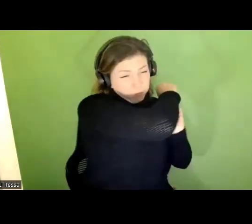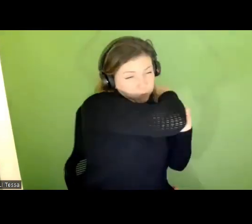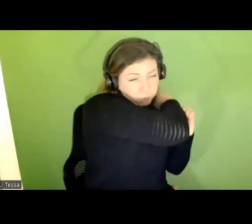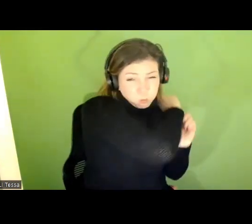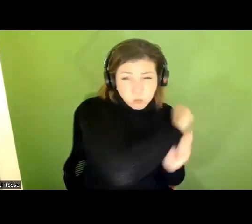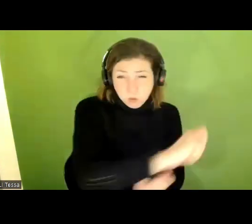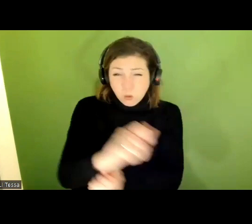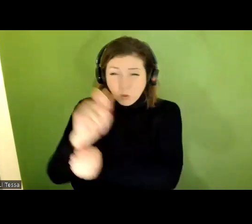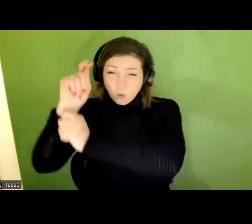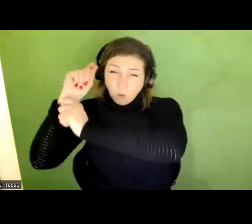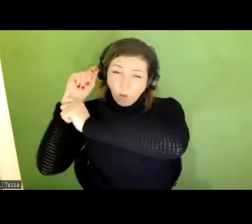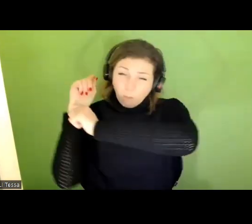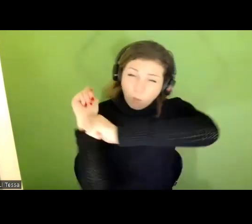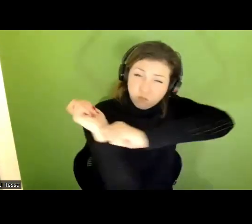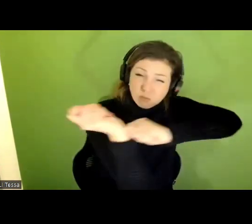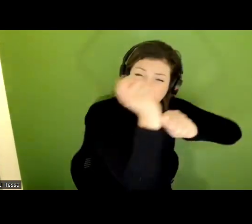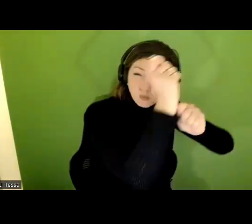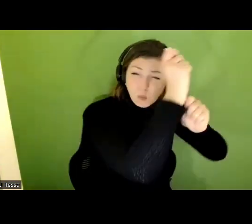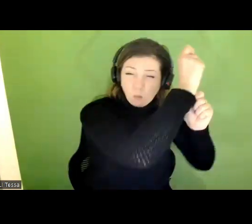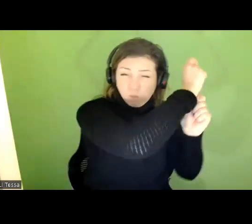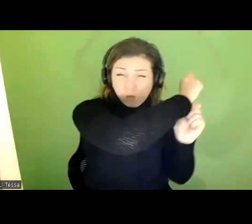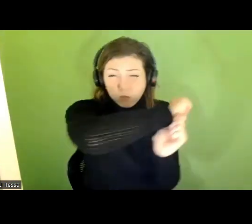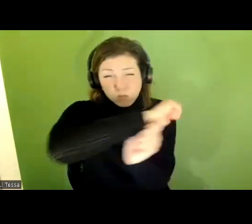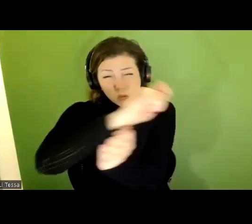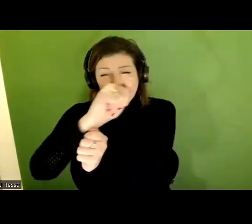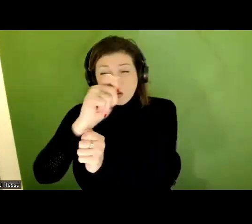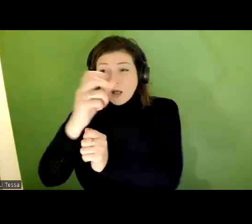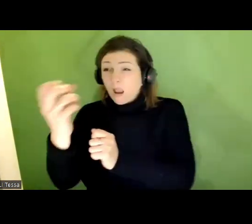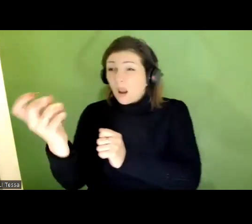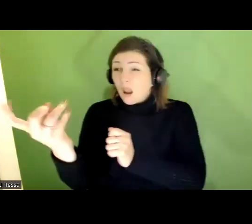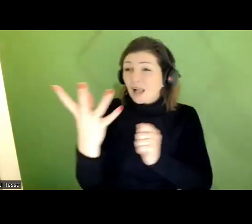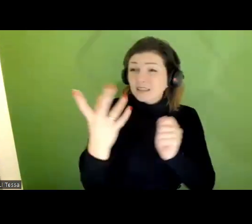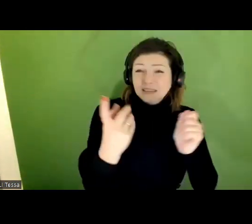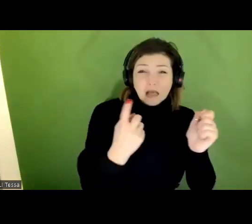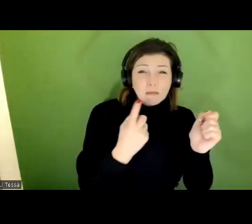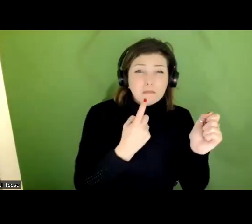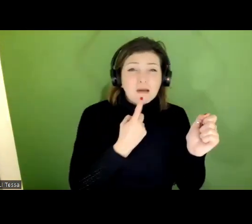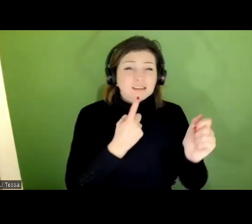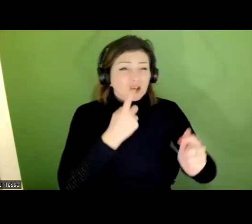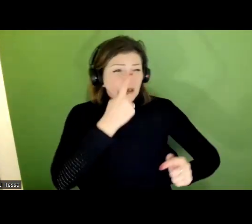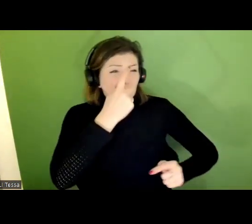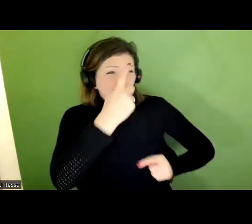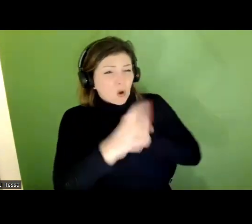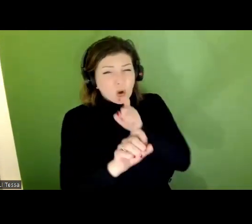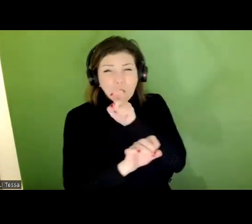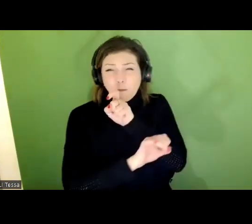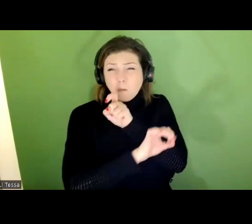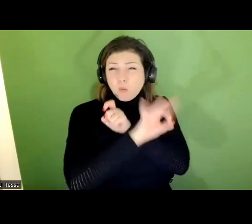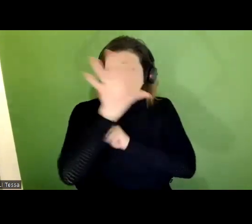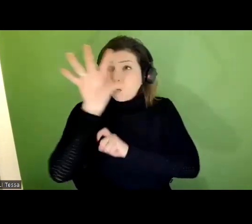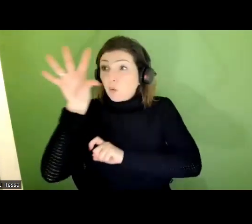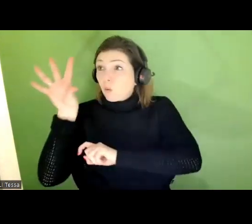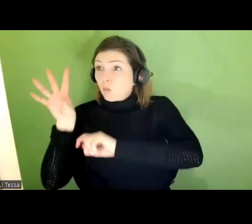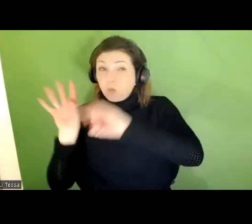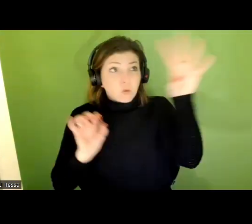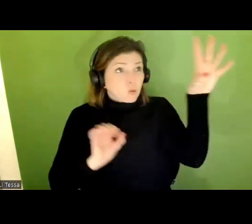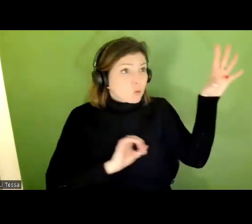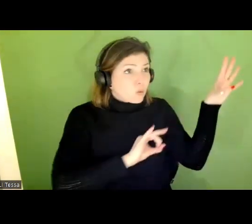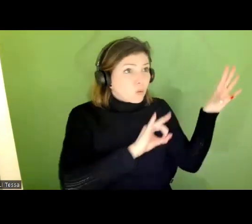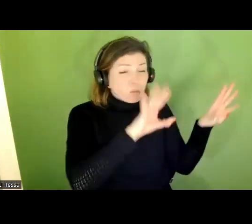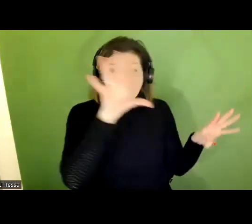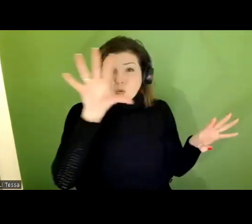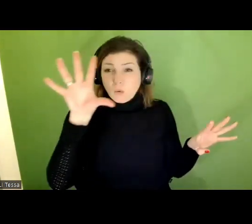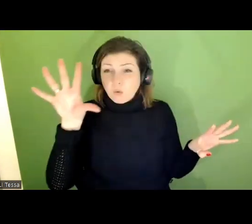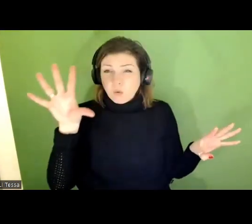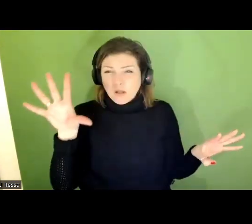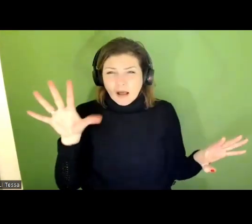Cogs, silver flashing pieces of metal, lights, all spun out in different directions. Having faced down the black hole of fear and doubt, Jay